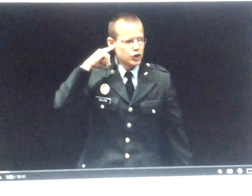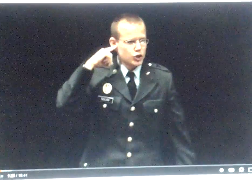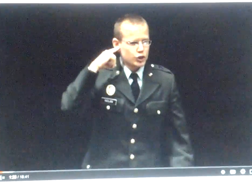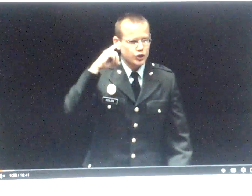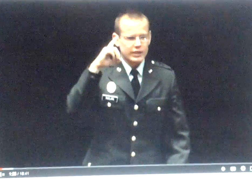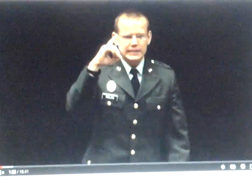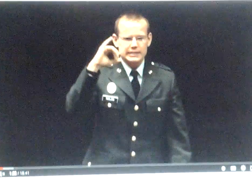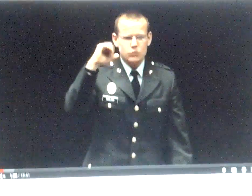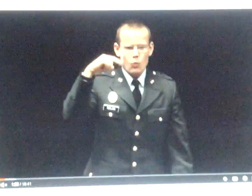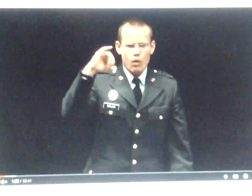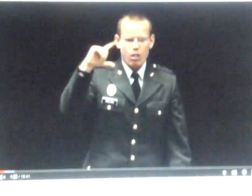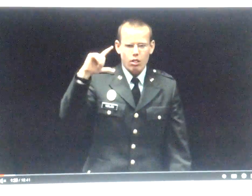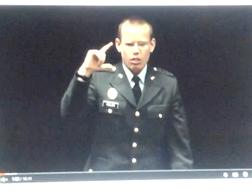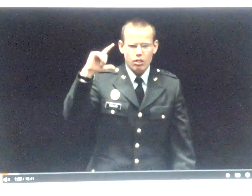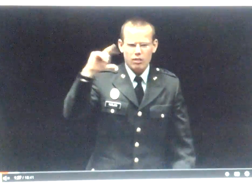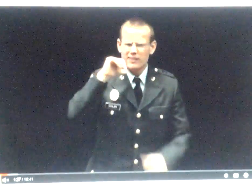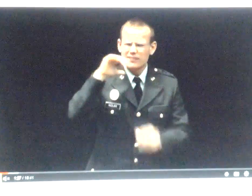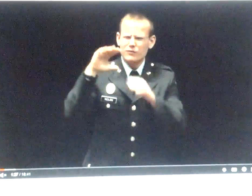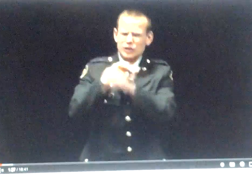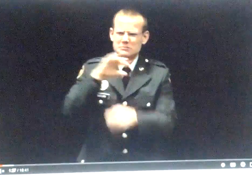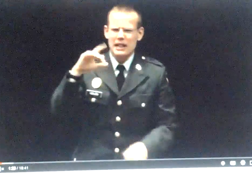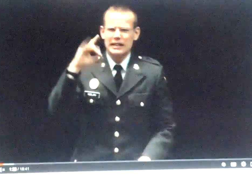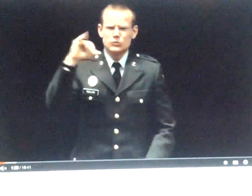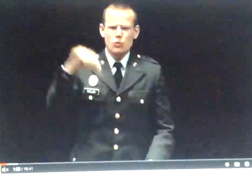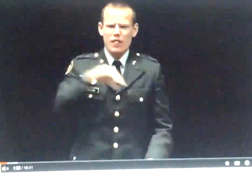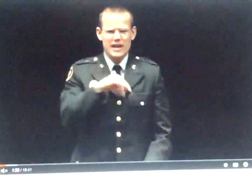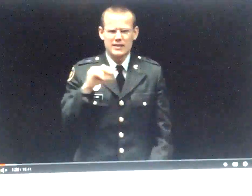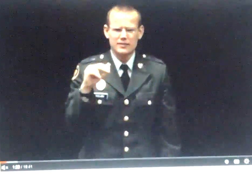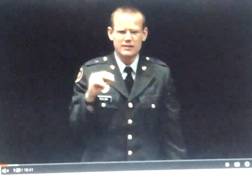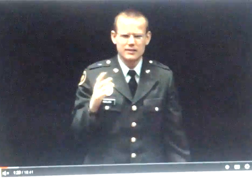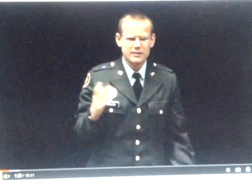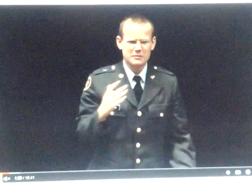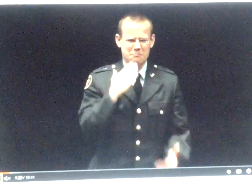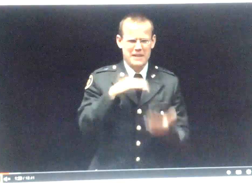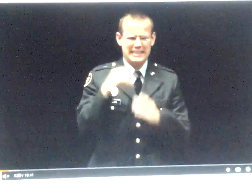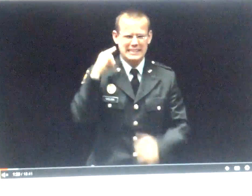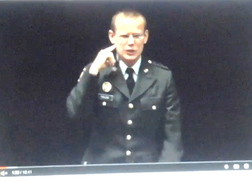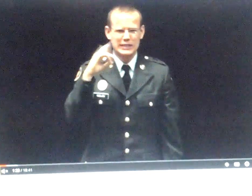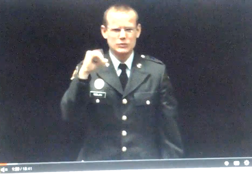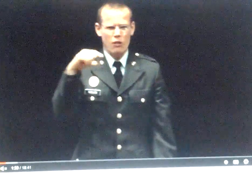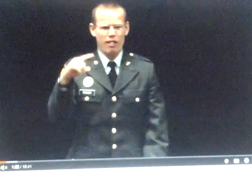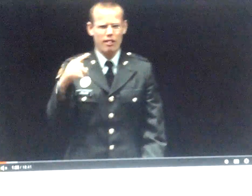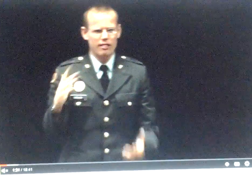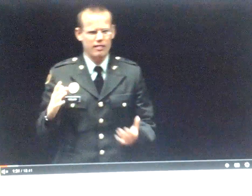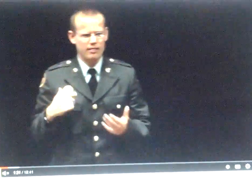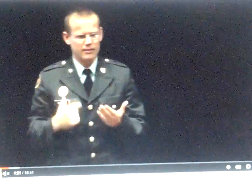He pulled out a paper and pulled out he wanted to ask 3 questions.